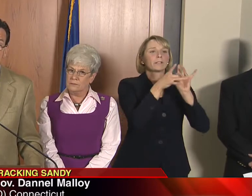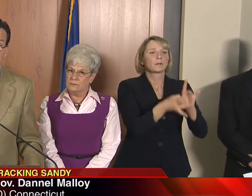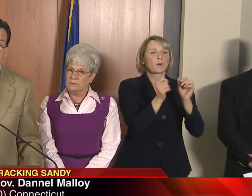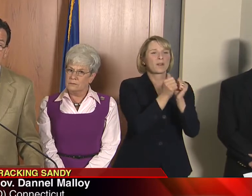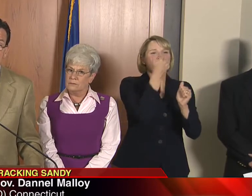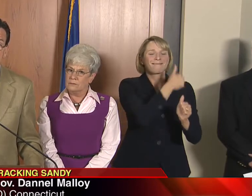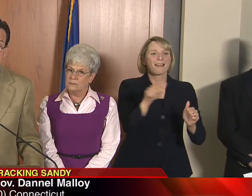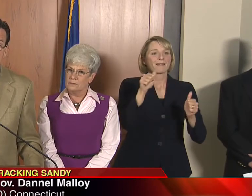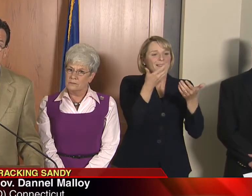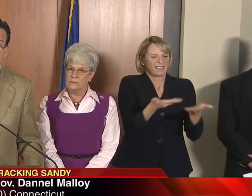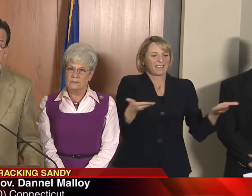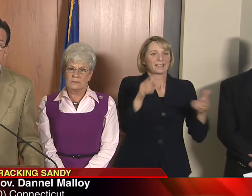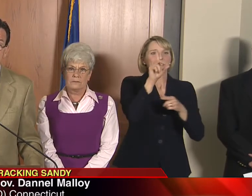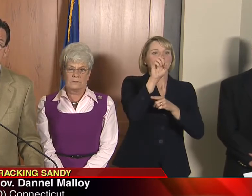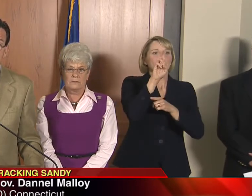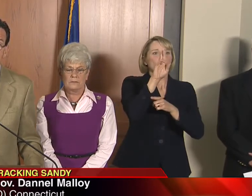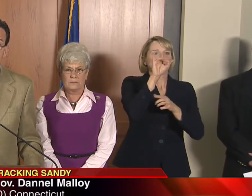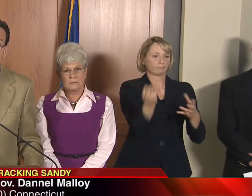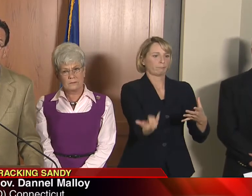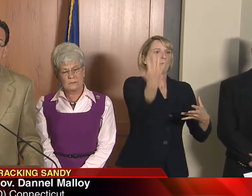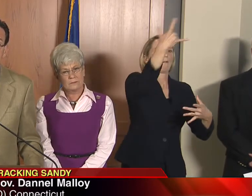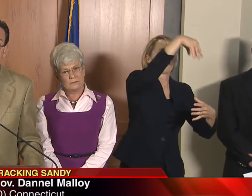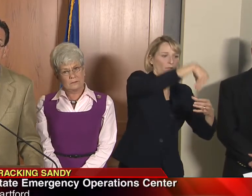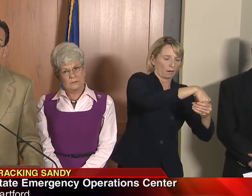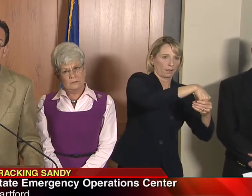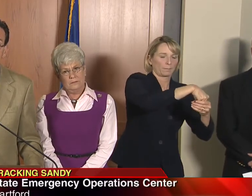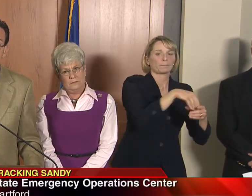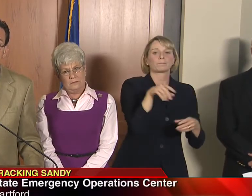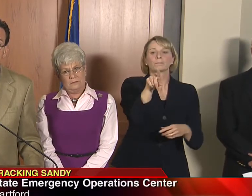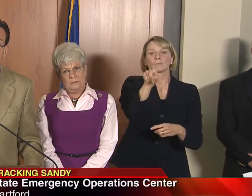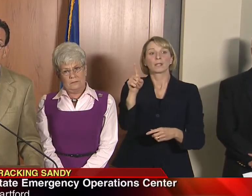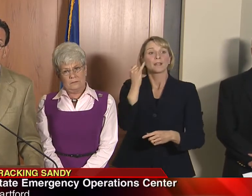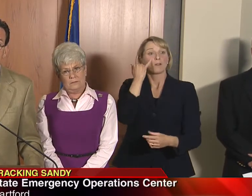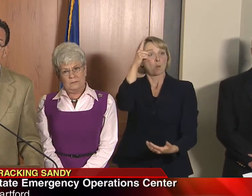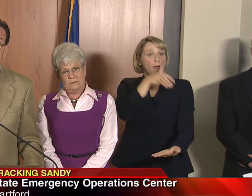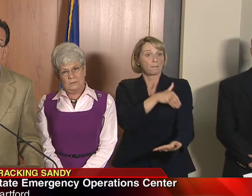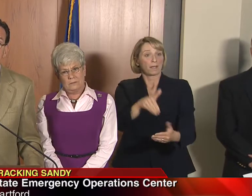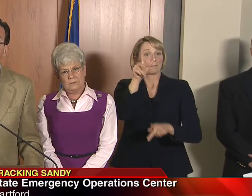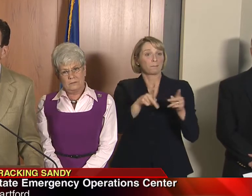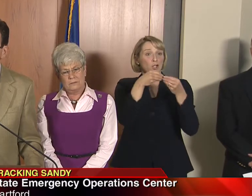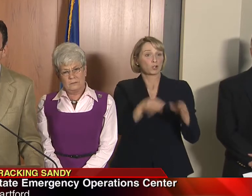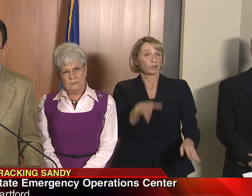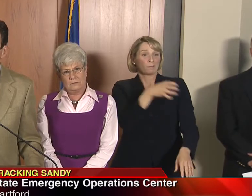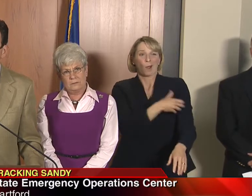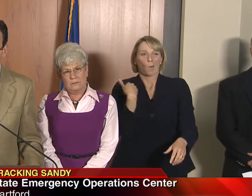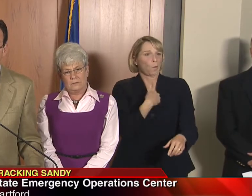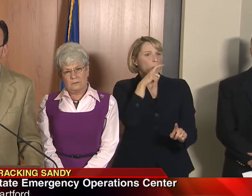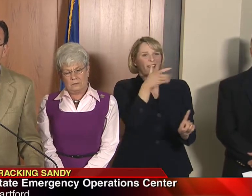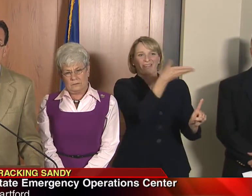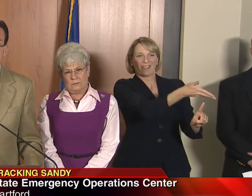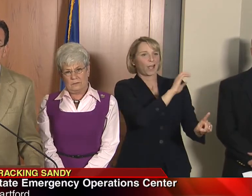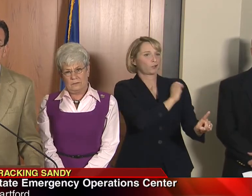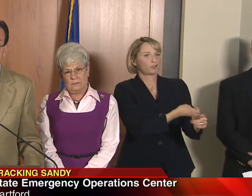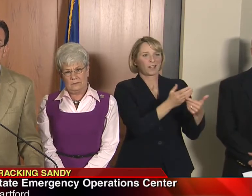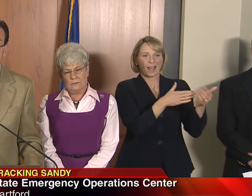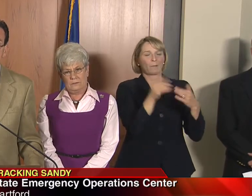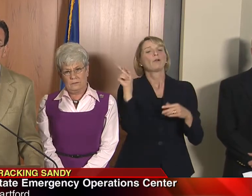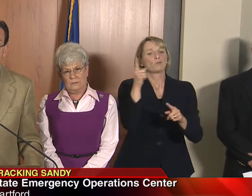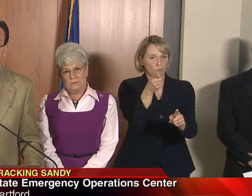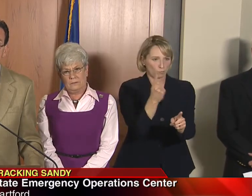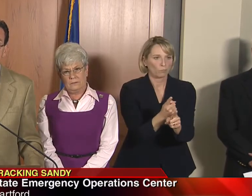might be in the intake. Right. If a million people lose power, we won't need the generation capacity. Anyway. You're absolutely right. You